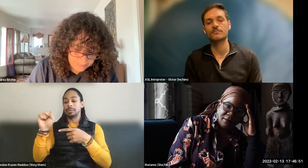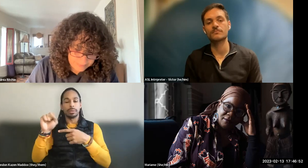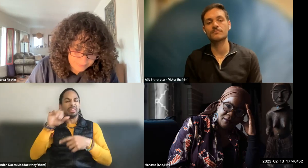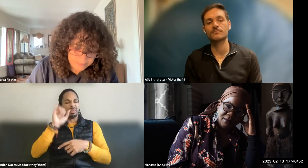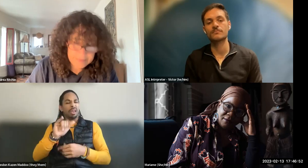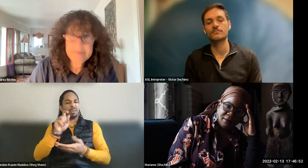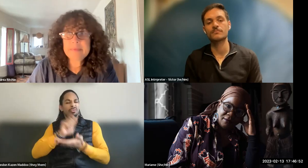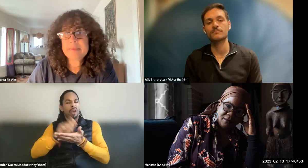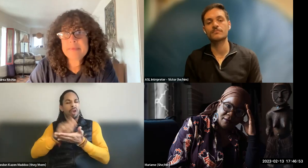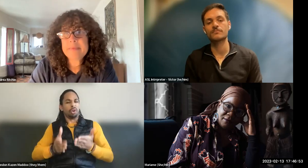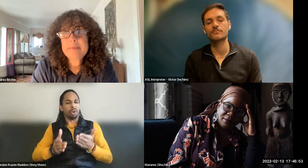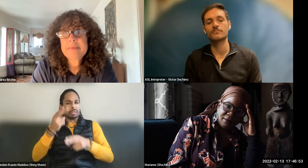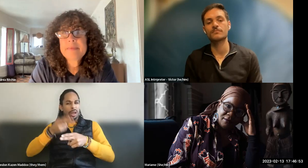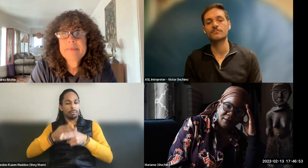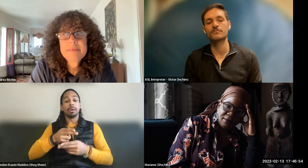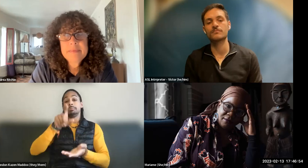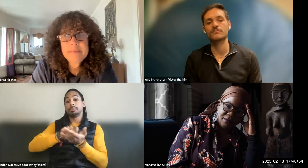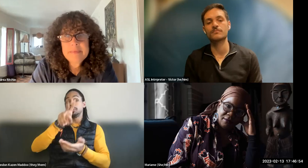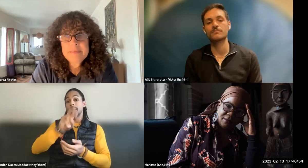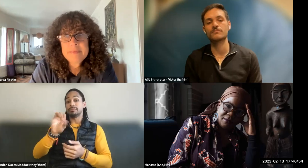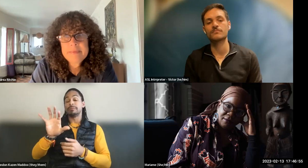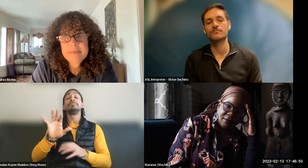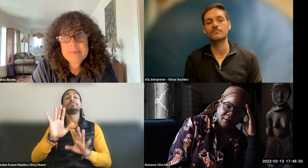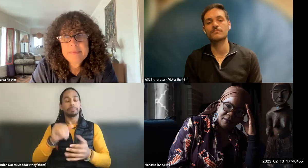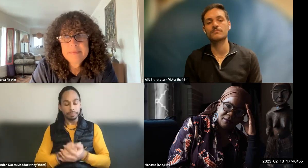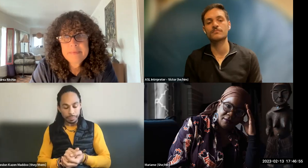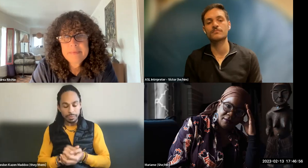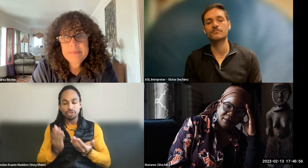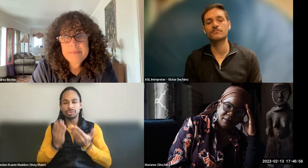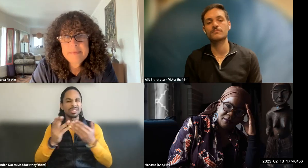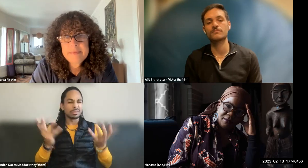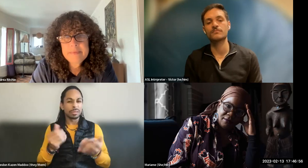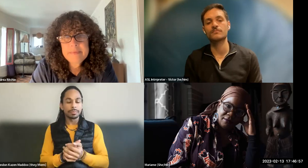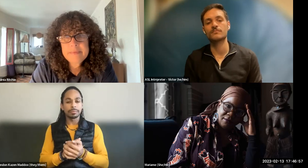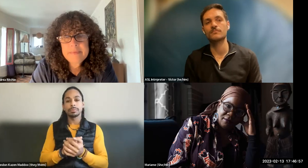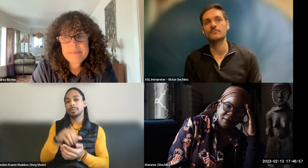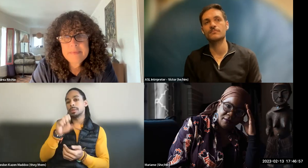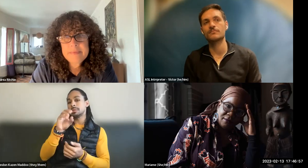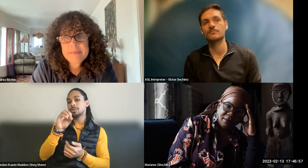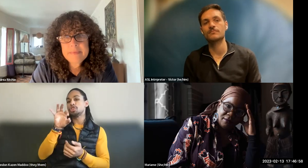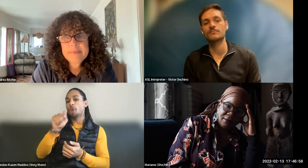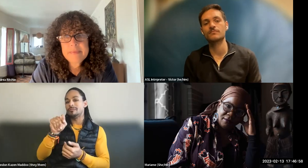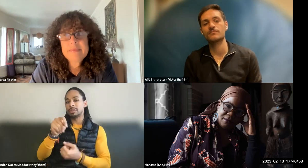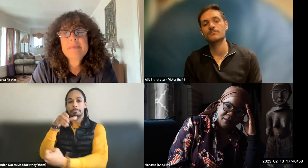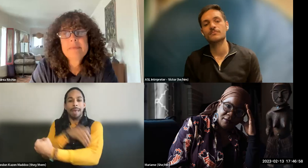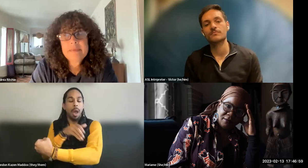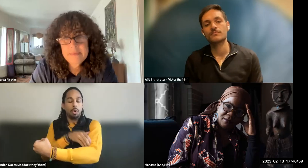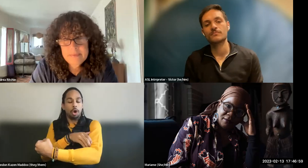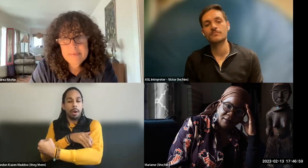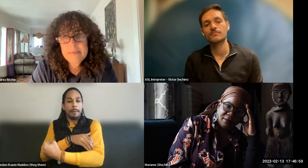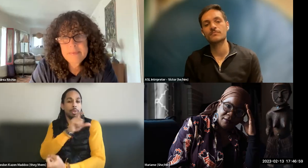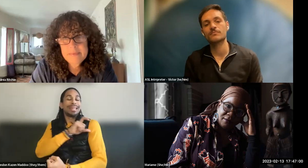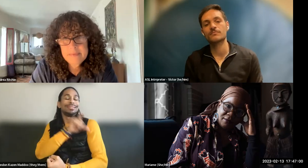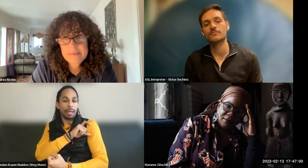in 2005. And it says and suggests that soft power policing is where,